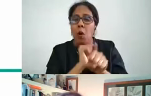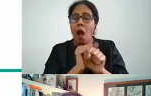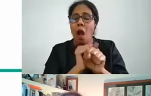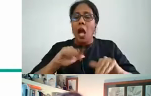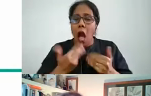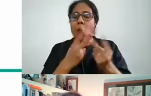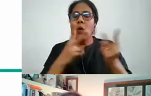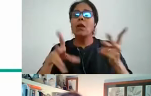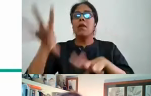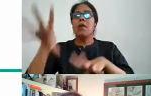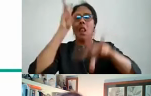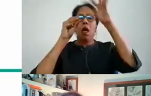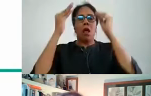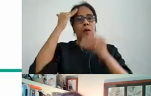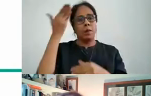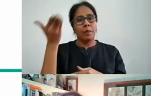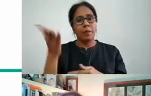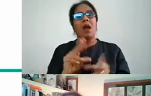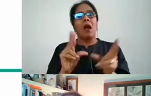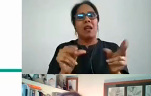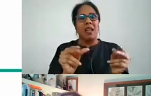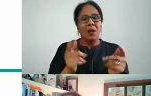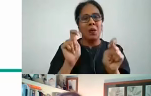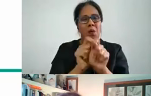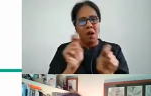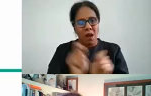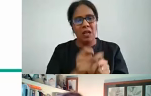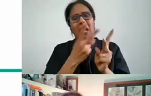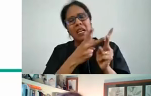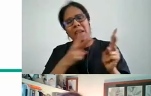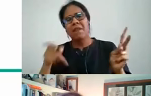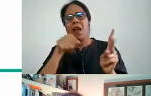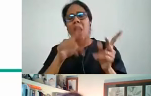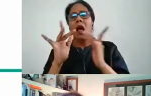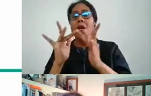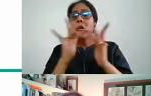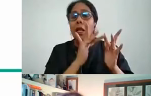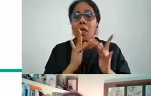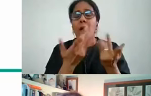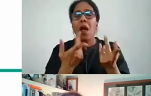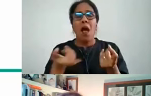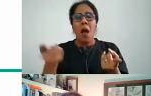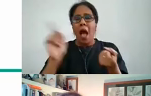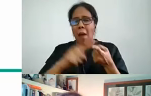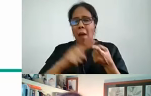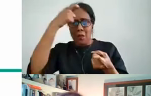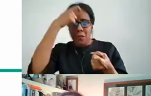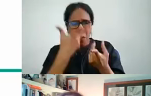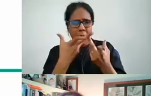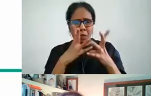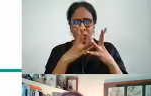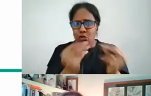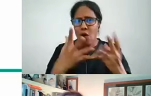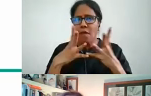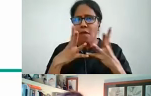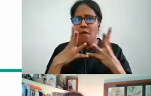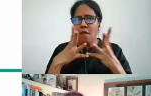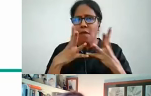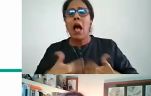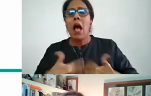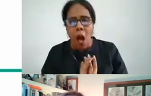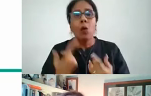standards, radio operation, networking, troubleshooting, so that people have the